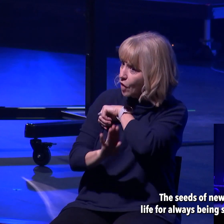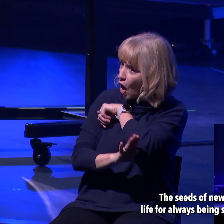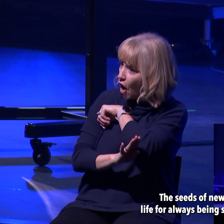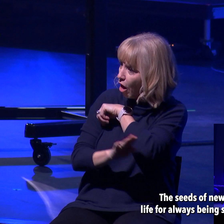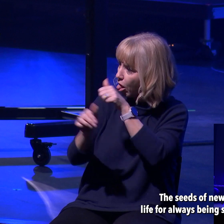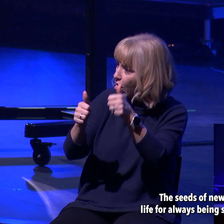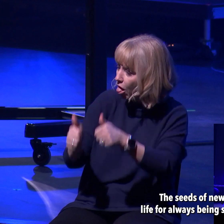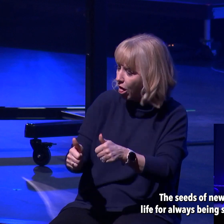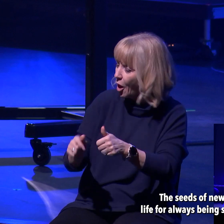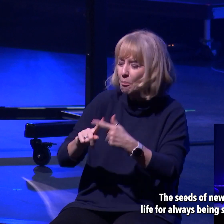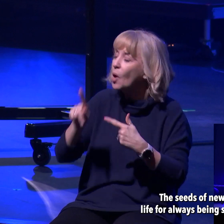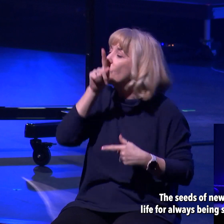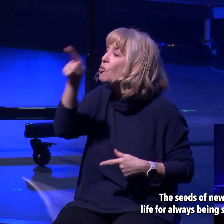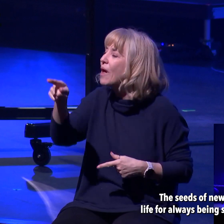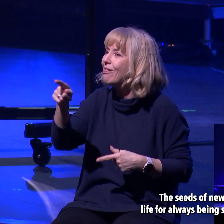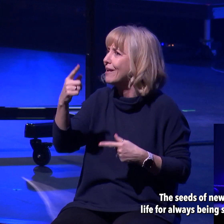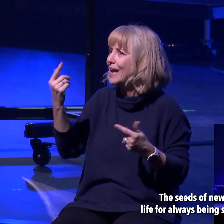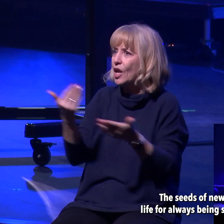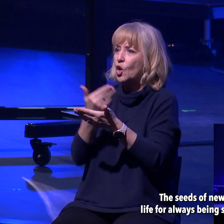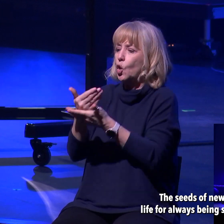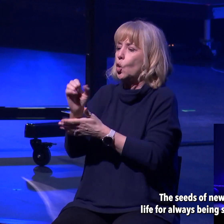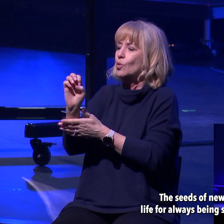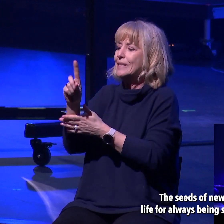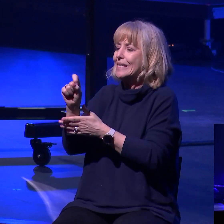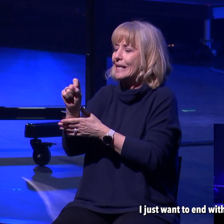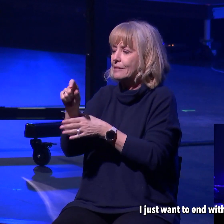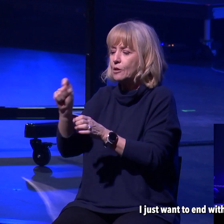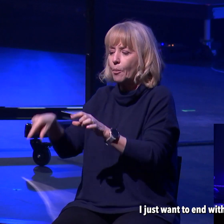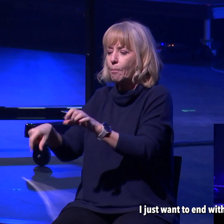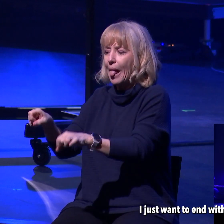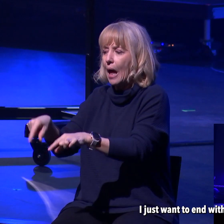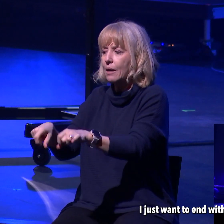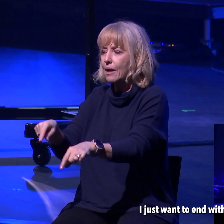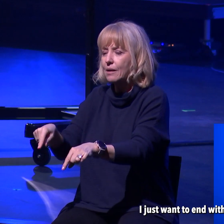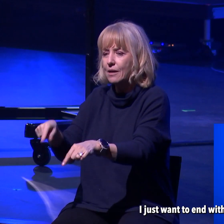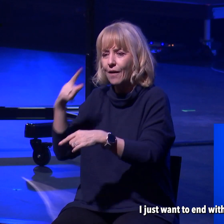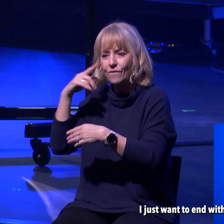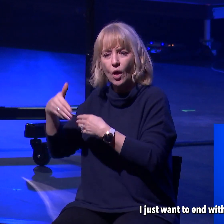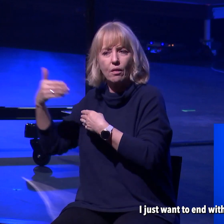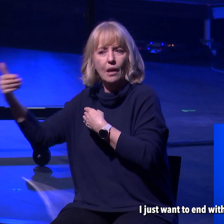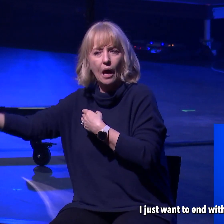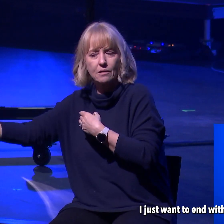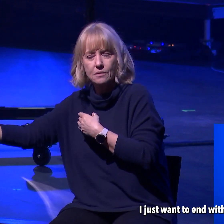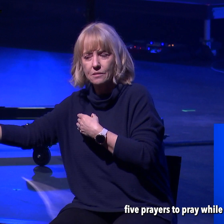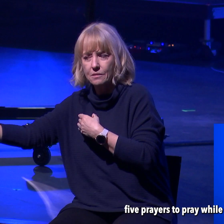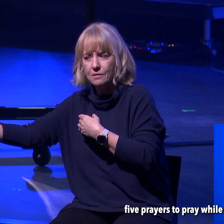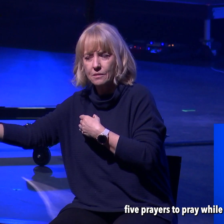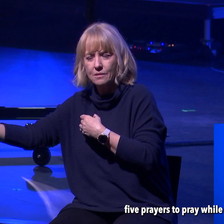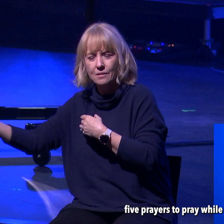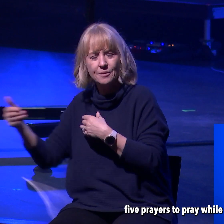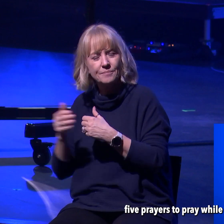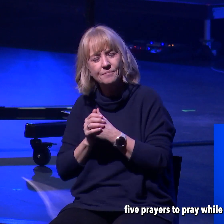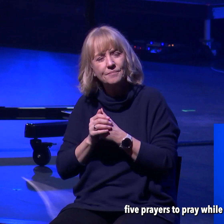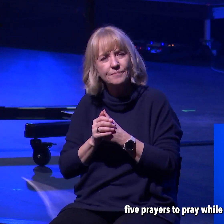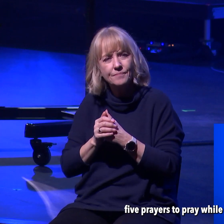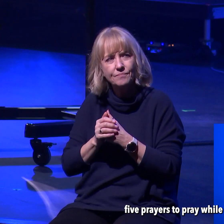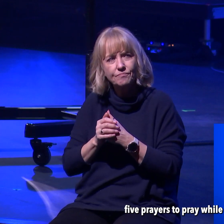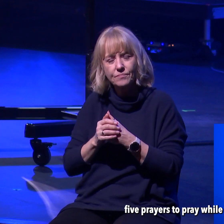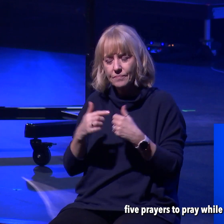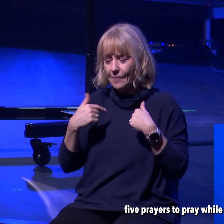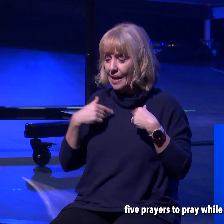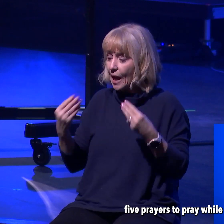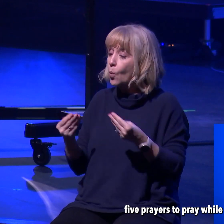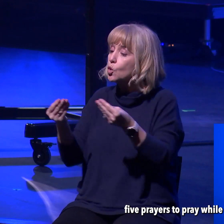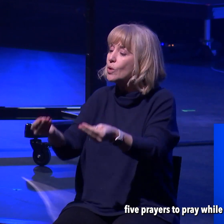of new life were always being sown. I just want to end with 5 prayers to pray while